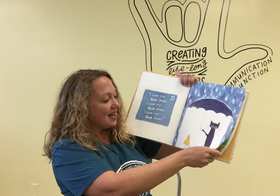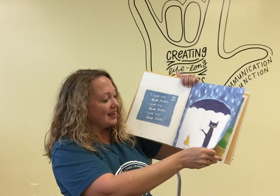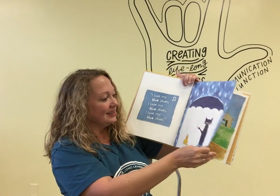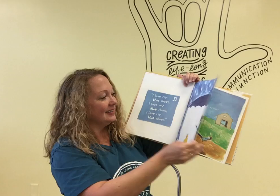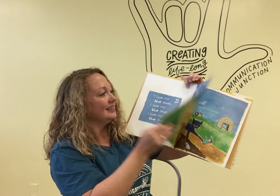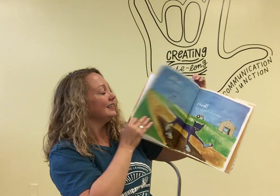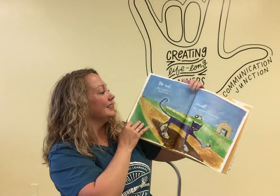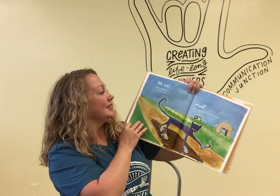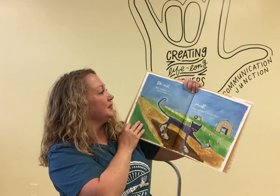umbrella.